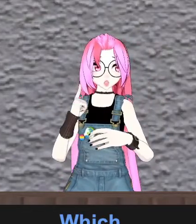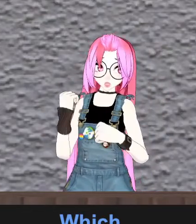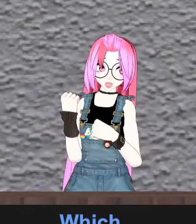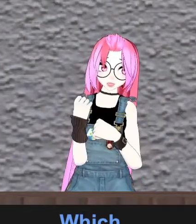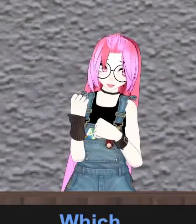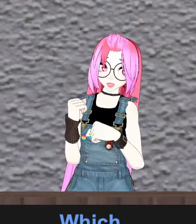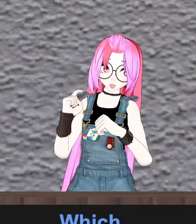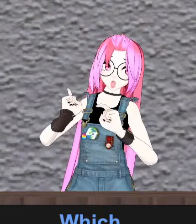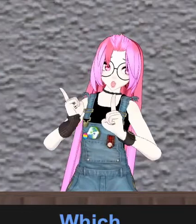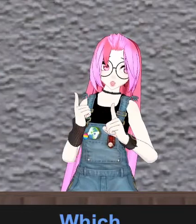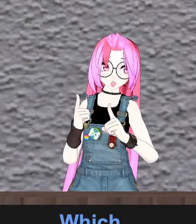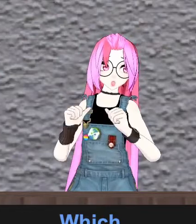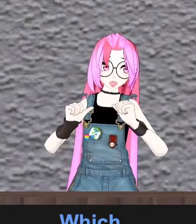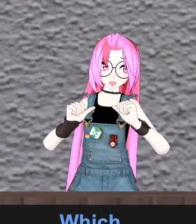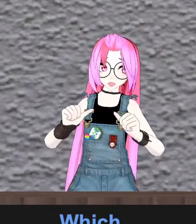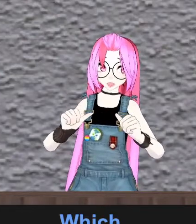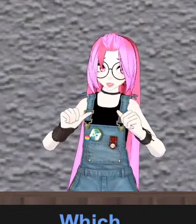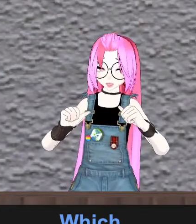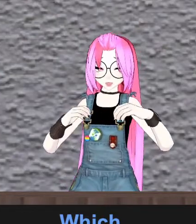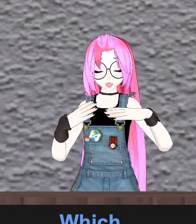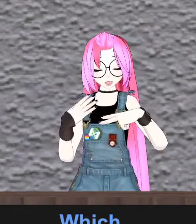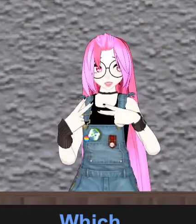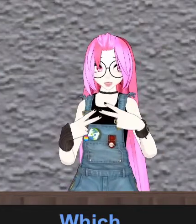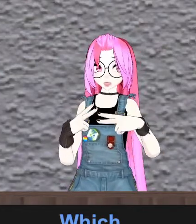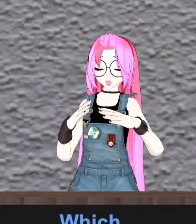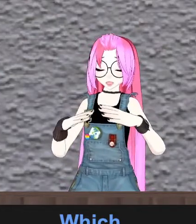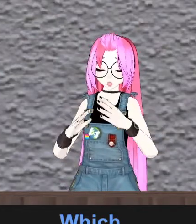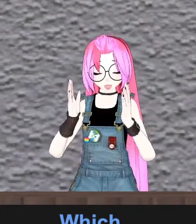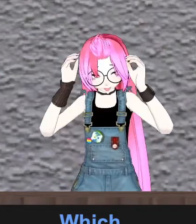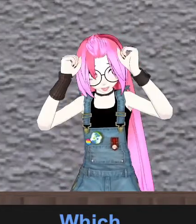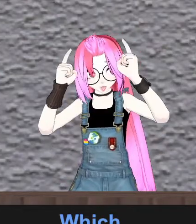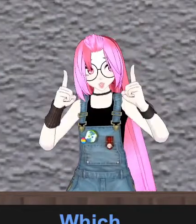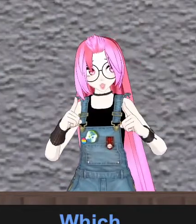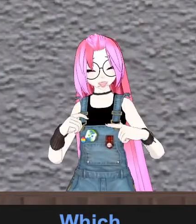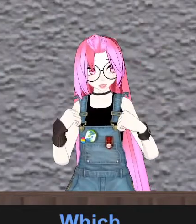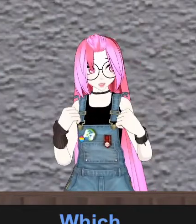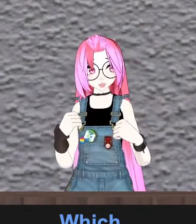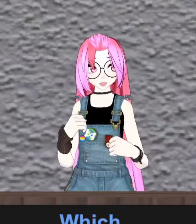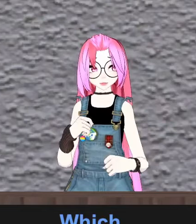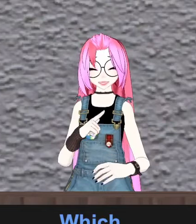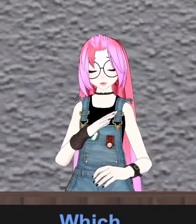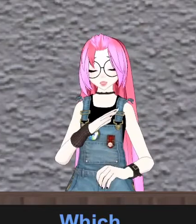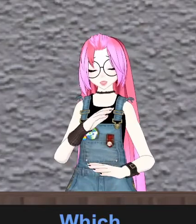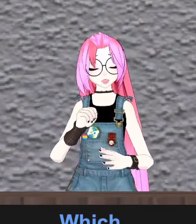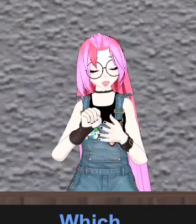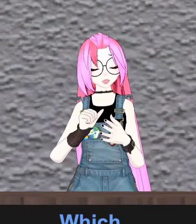people had to fight for that, to have that right to continue to have the education that they deserved. So I think